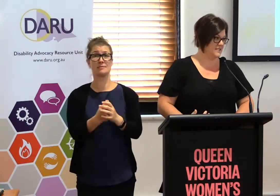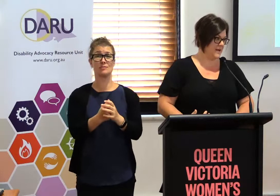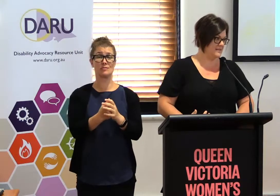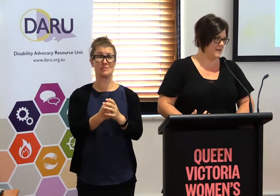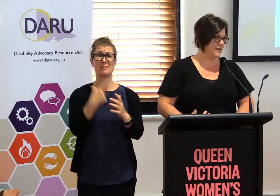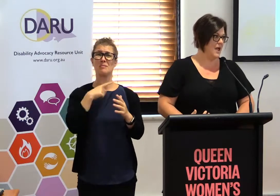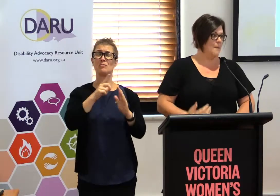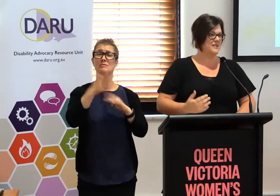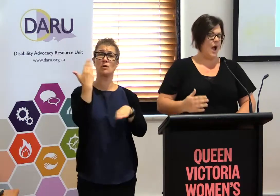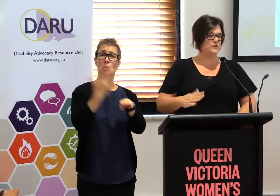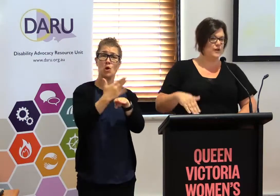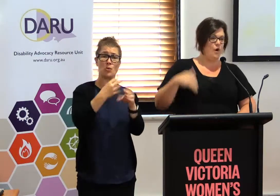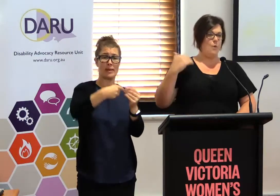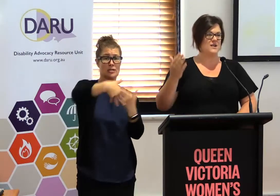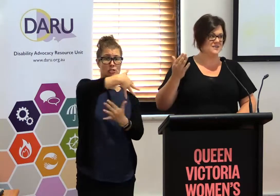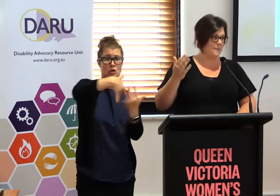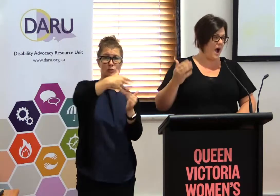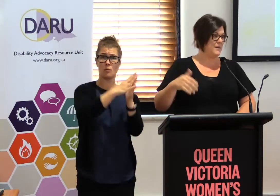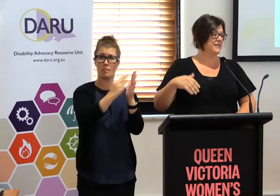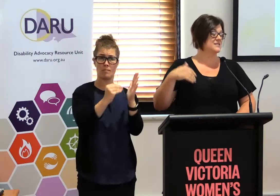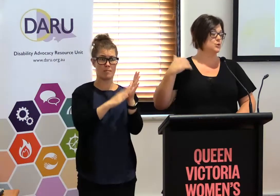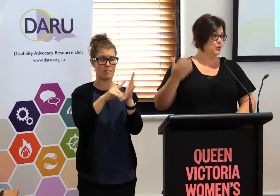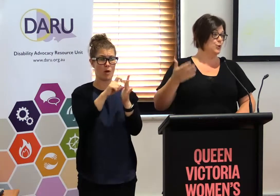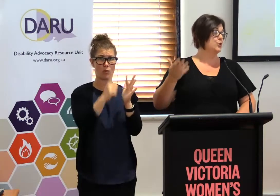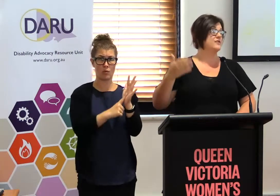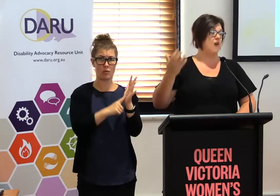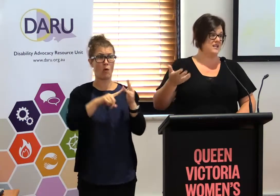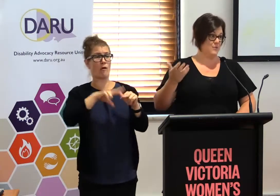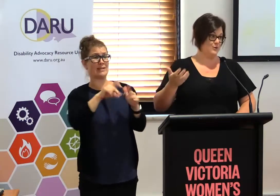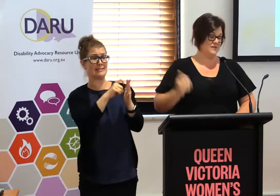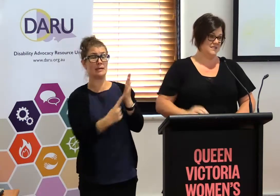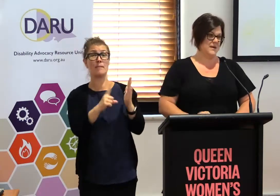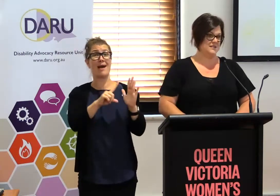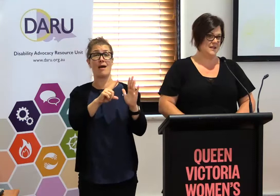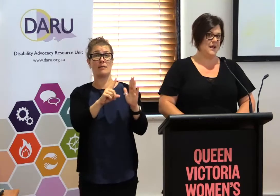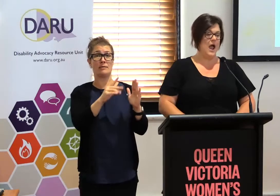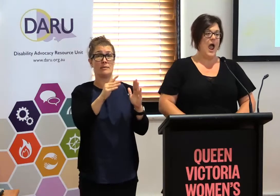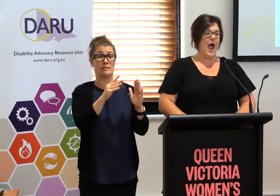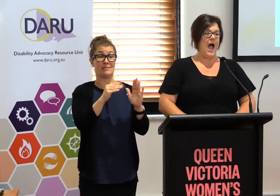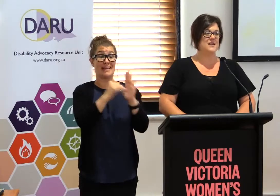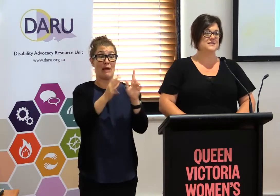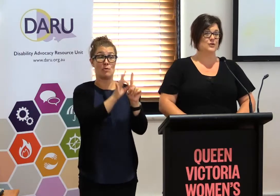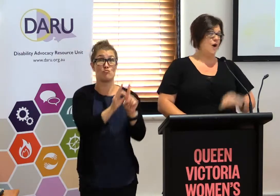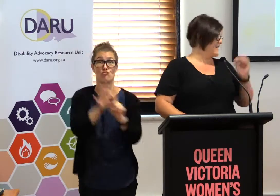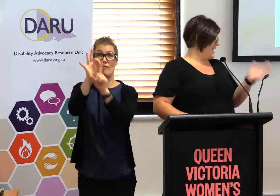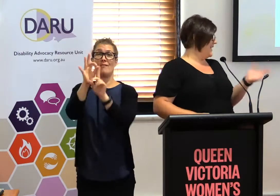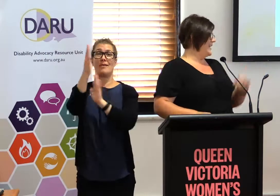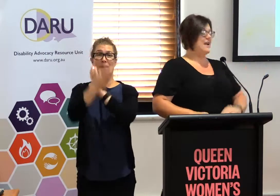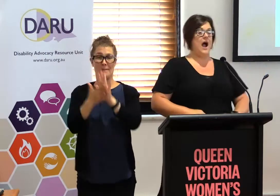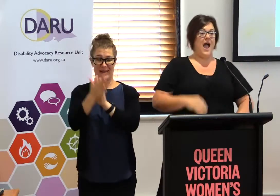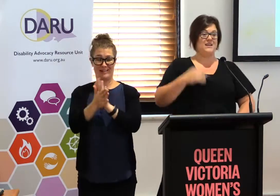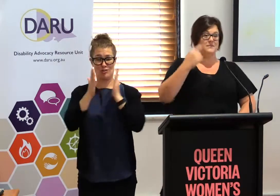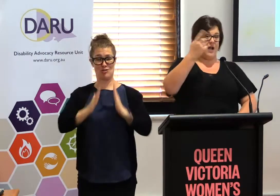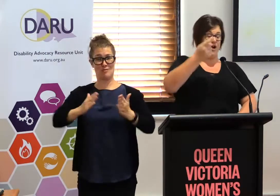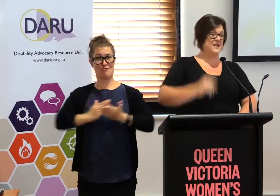of disability, but now we've sort of gone one step up and there's a new human rights model of disability. And Lauren Henley